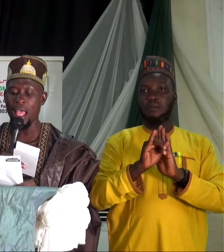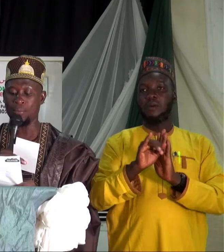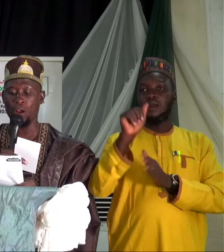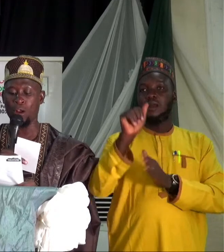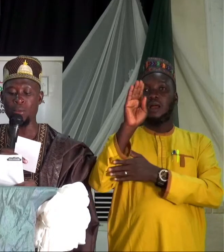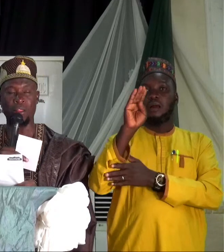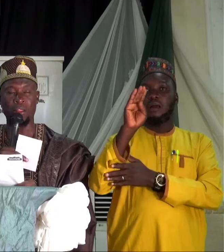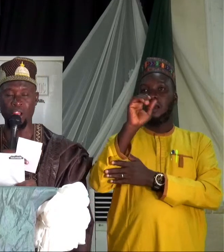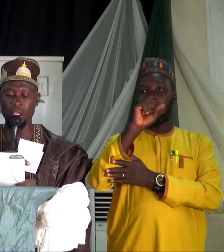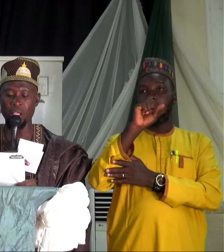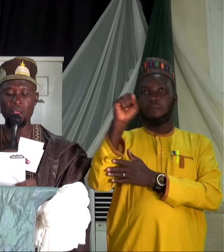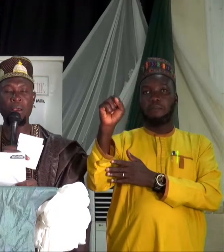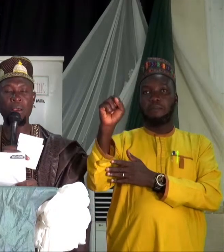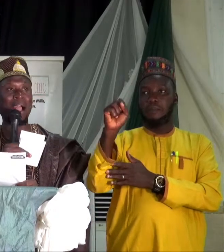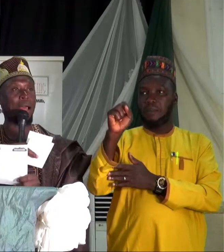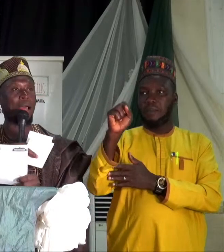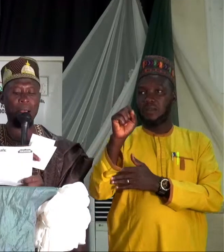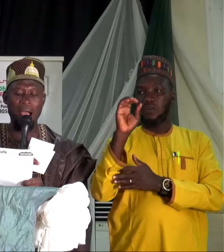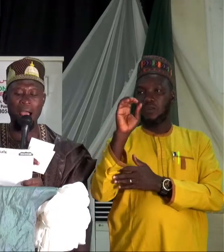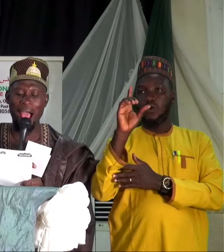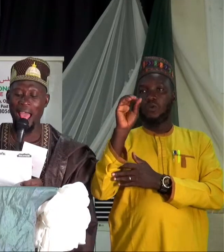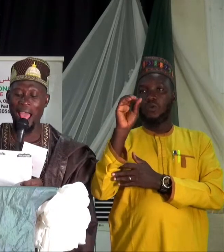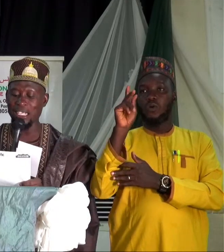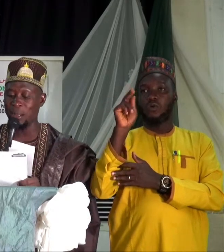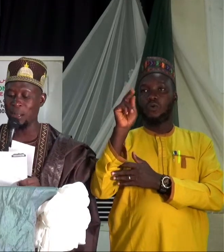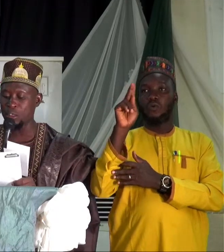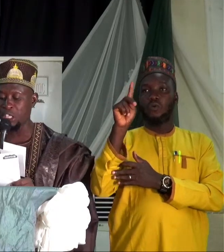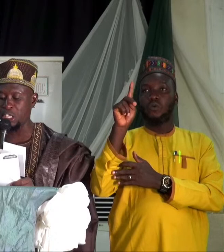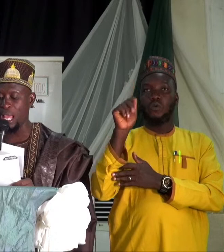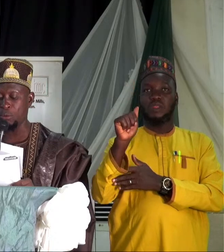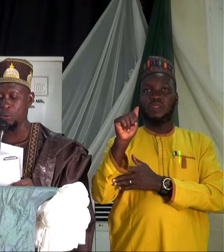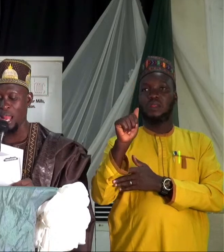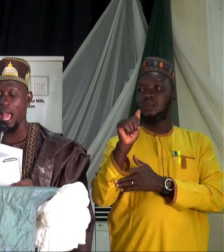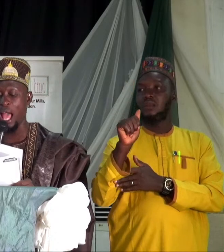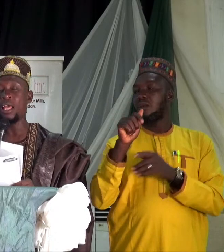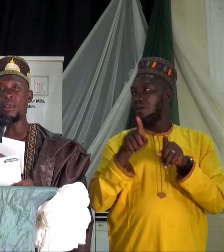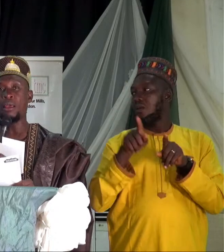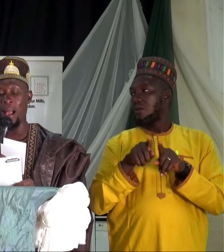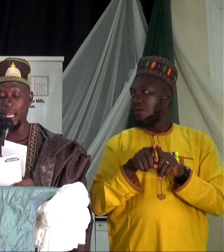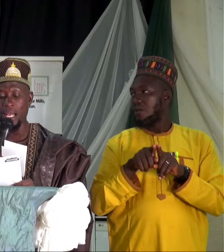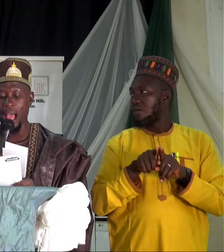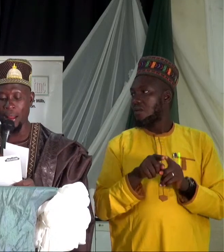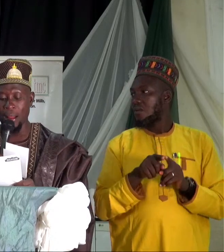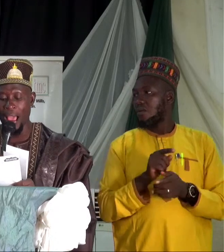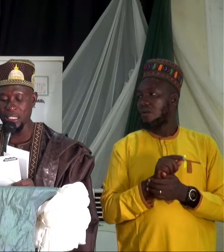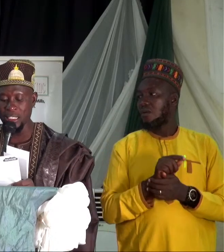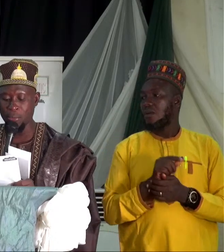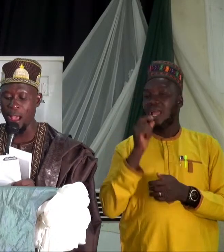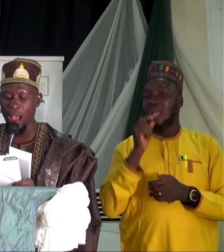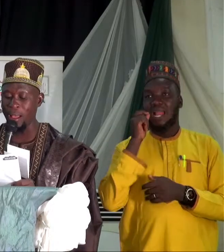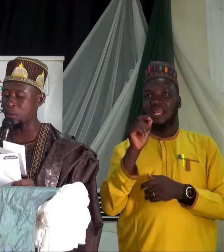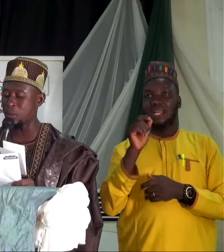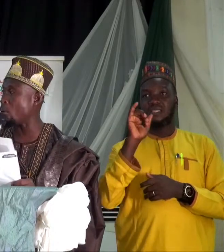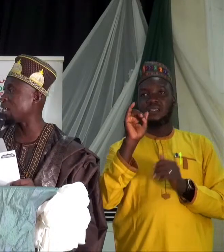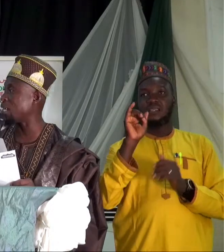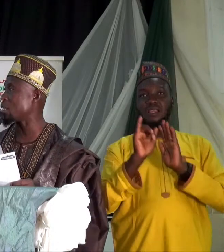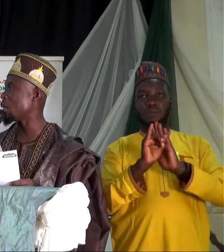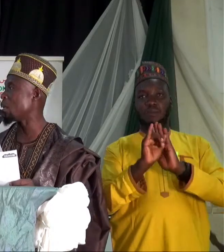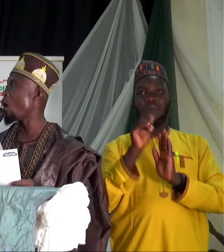Ederun Bede Free. Bakana baba wa Alhaj Badruddin Abdullah Bakana Alhaj Imam Abdul